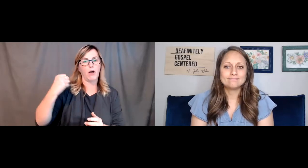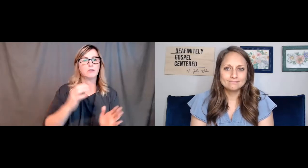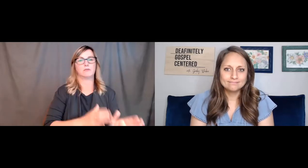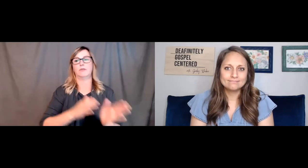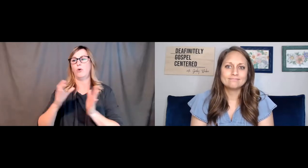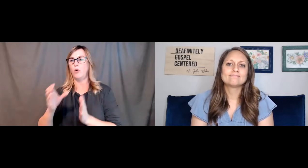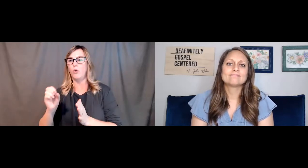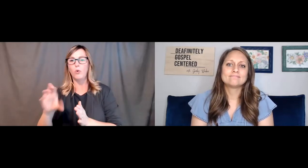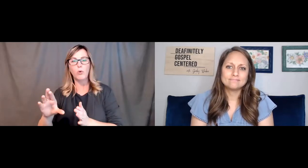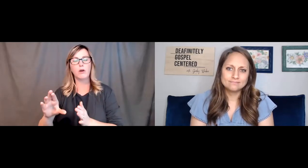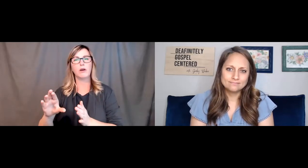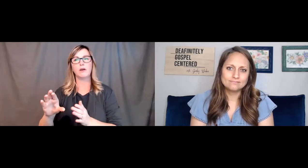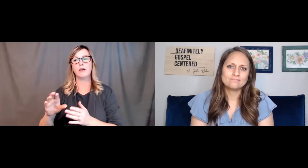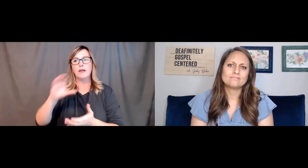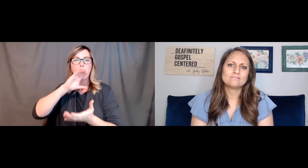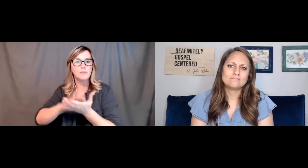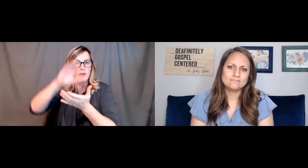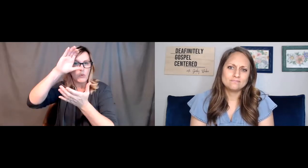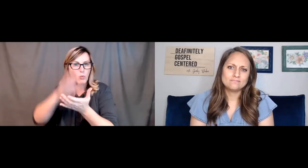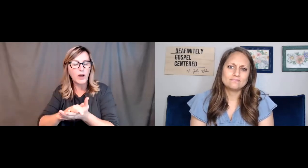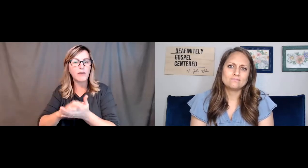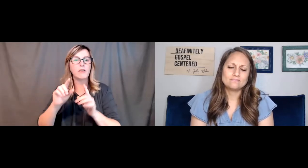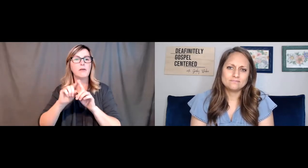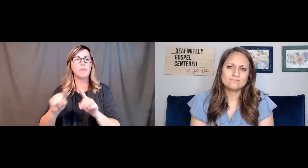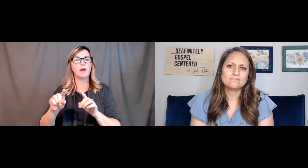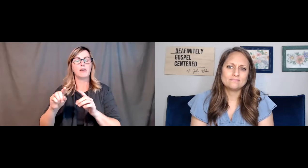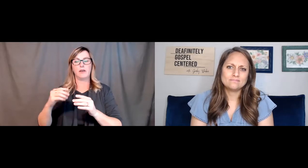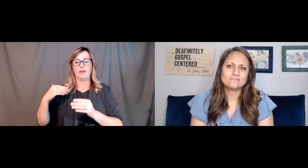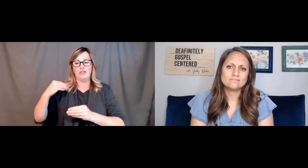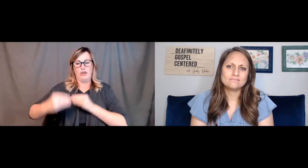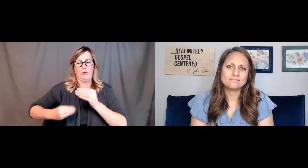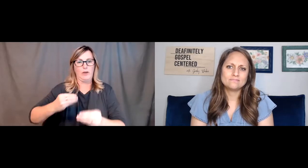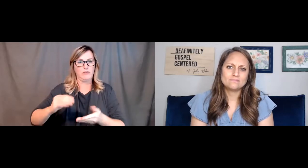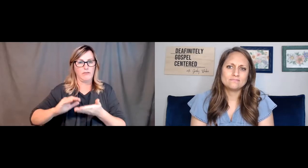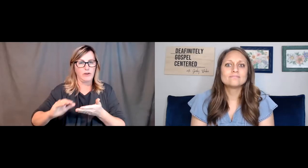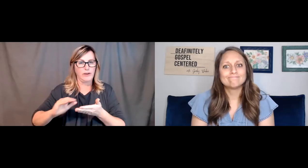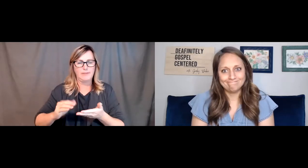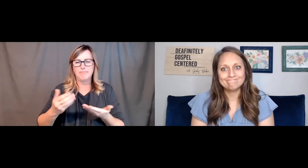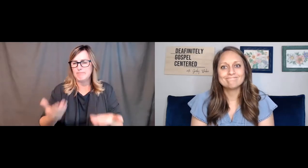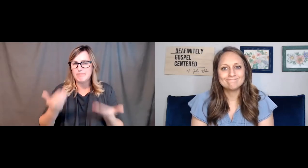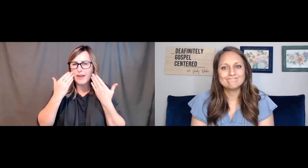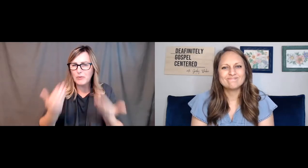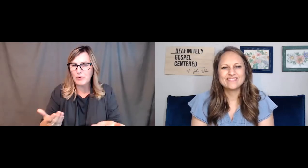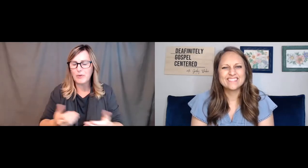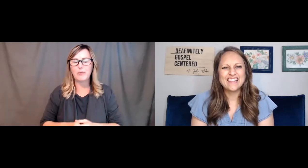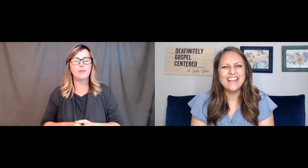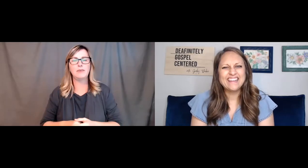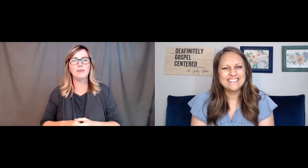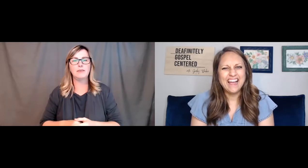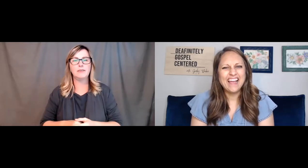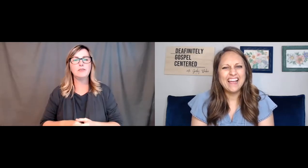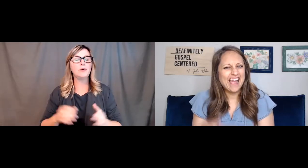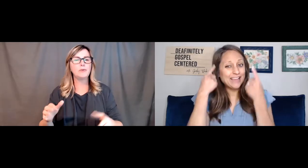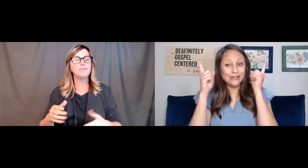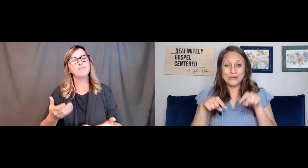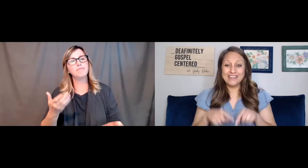or our bosses, or our spouses. But there's just not much about